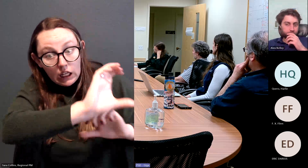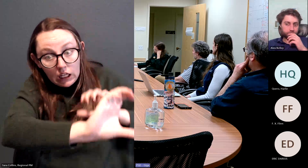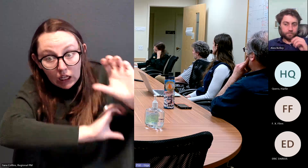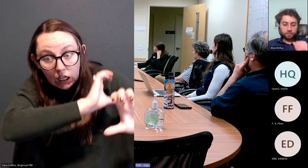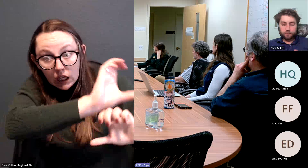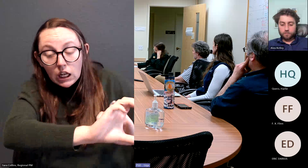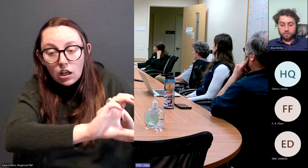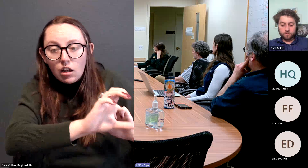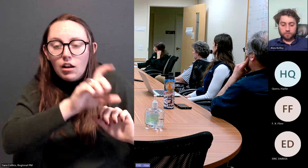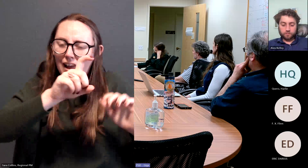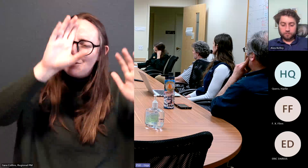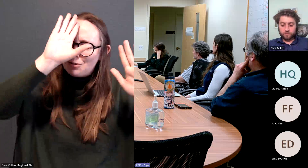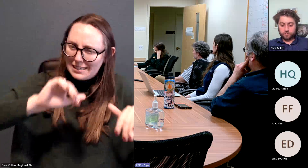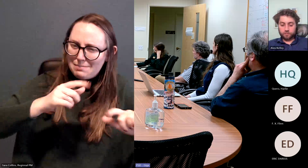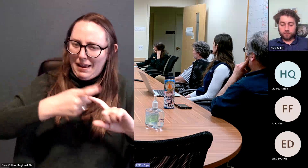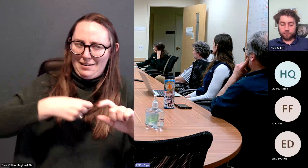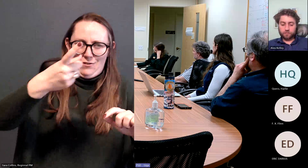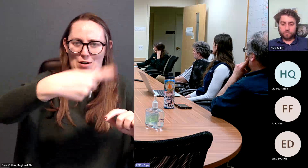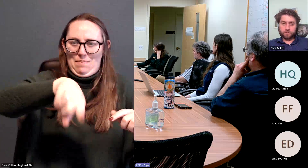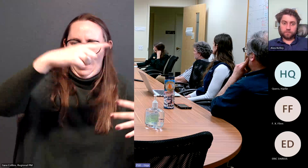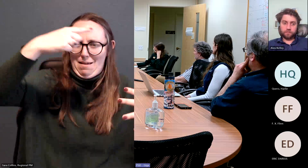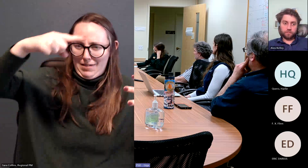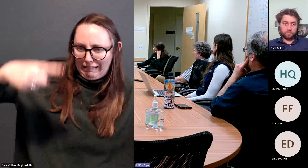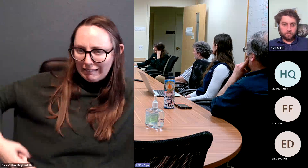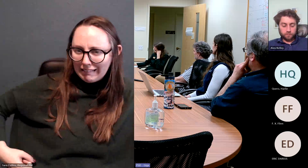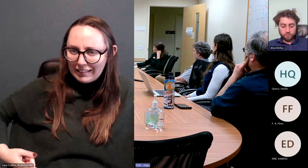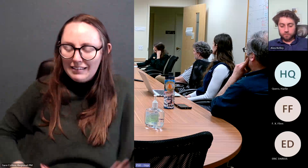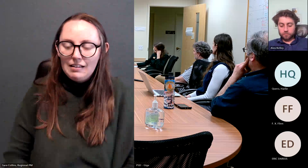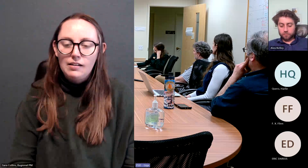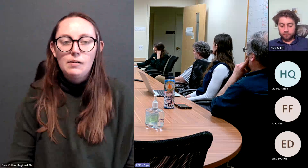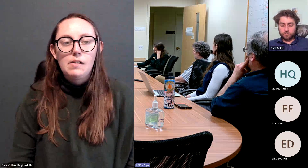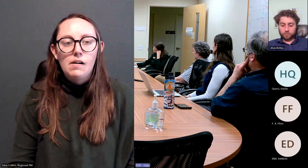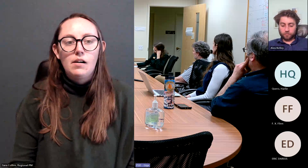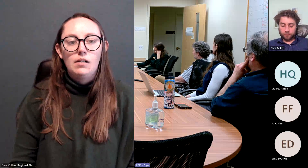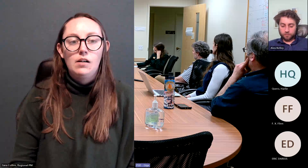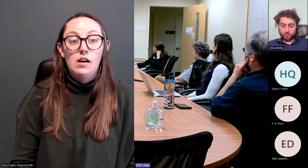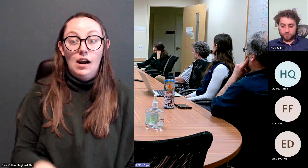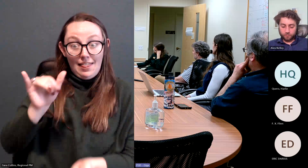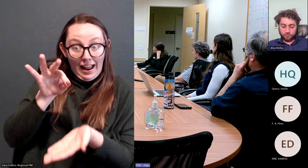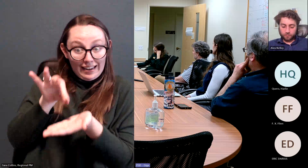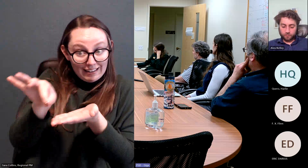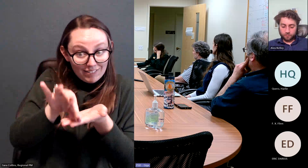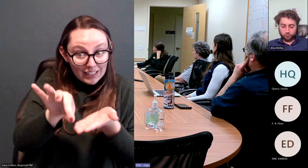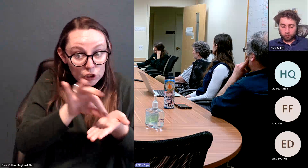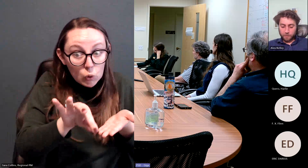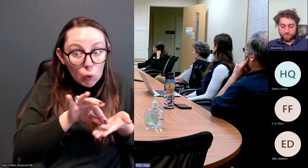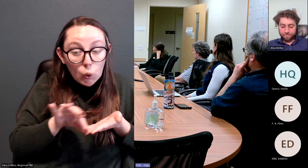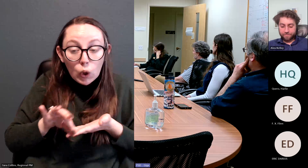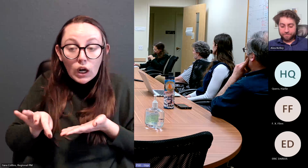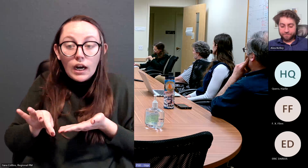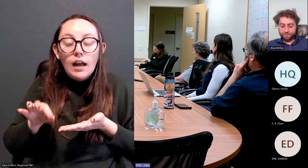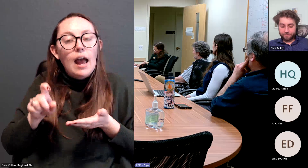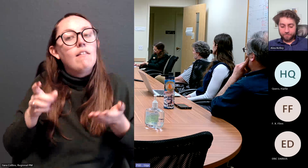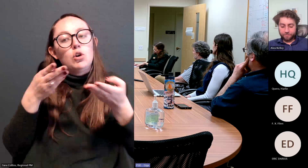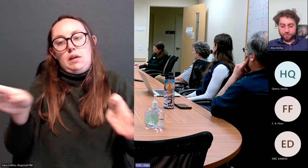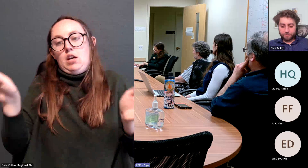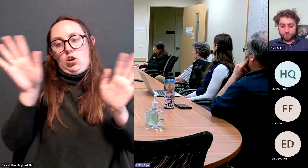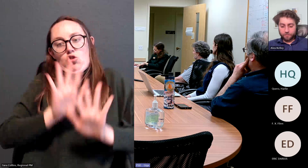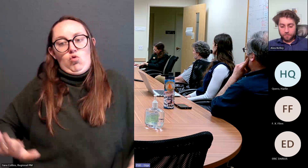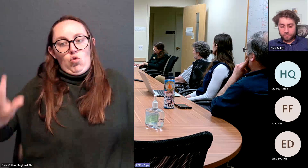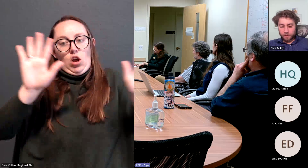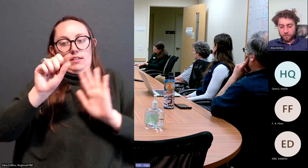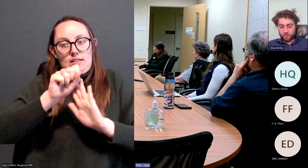The inventory needs to be done statewide, and I believe that at this point, ignoring the electric infrastructure in the public right of